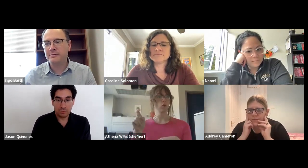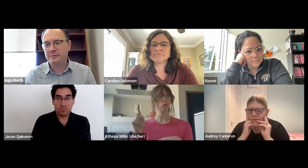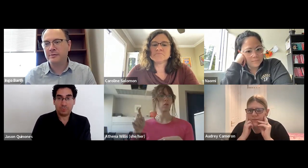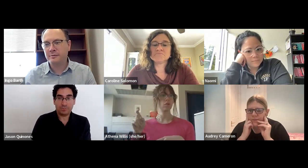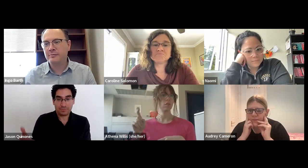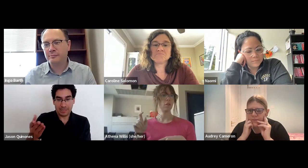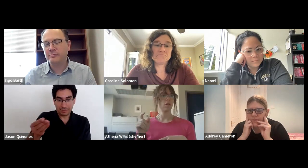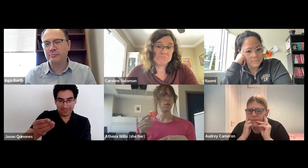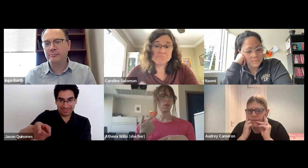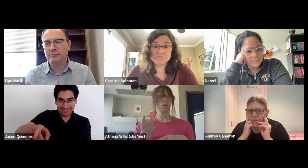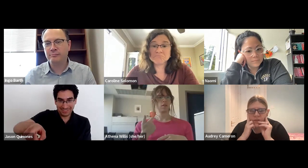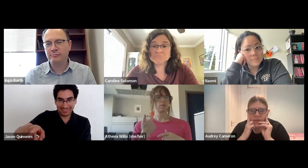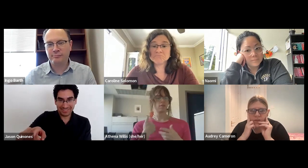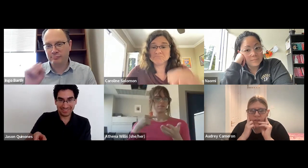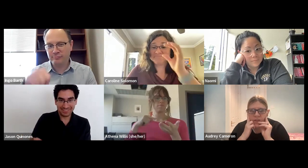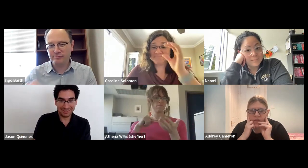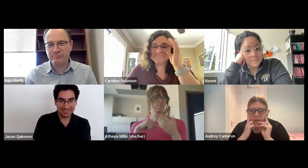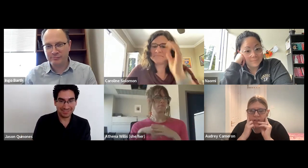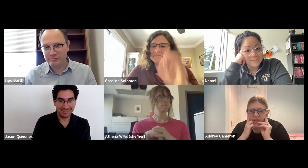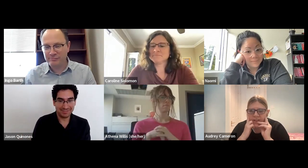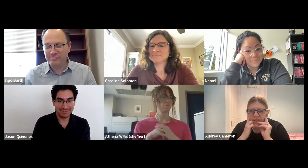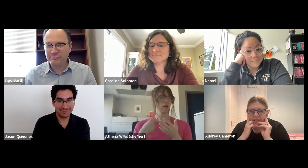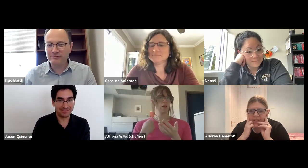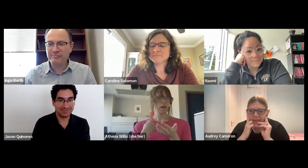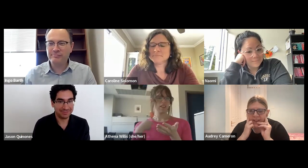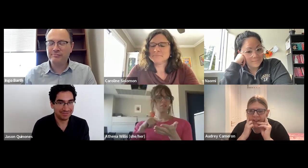I have some signs that are related to physics and biology if you'd like me to share those.